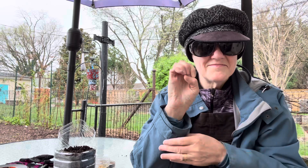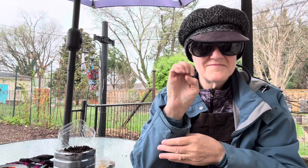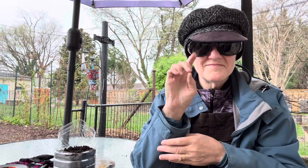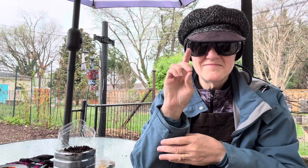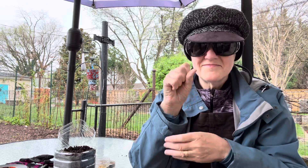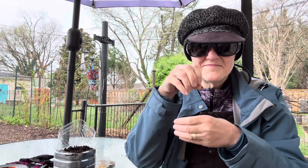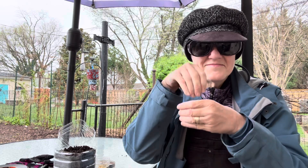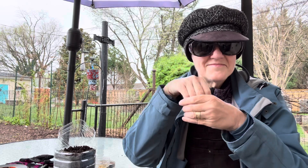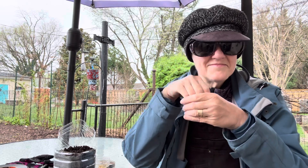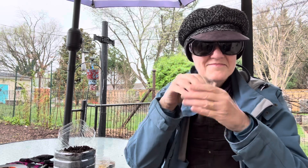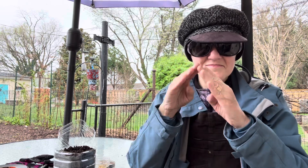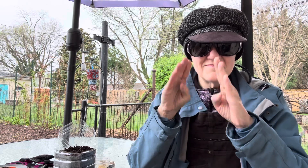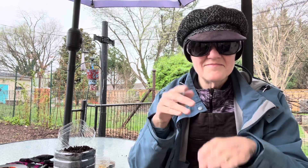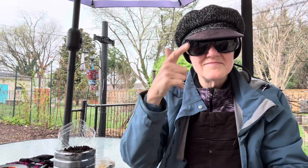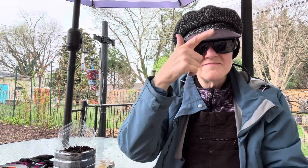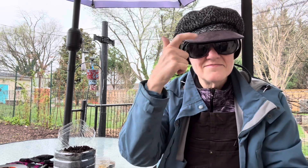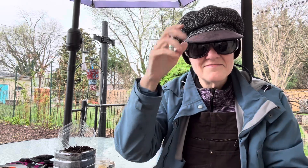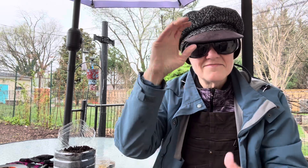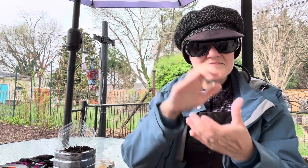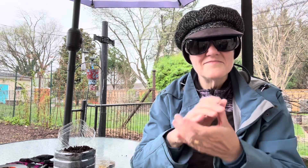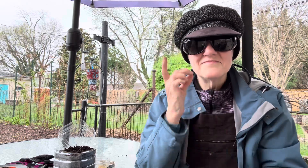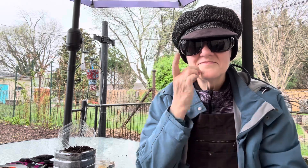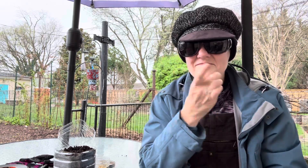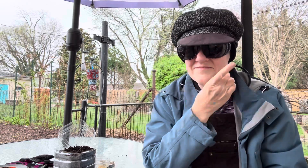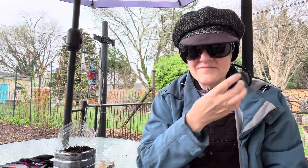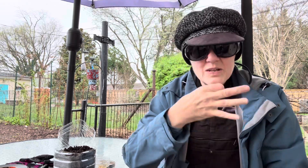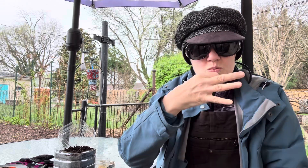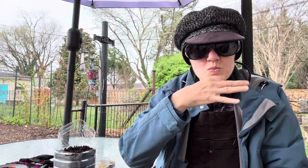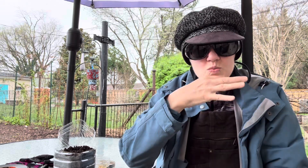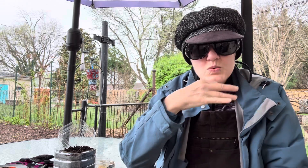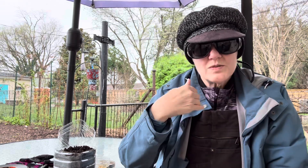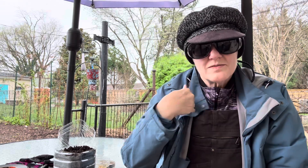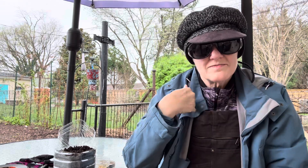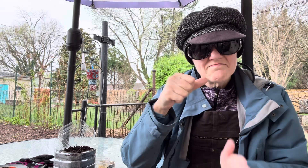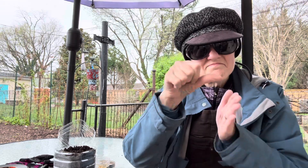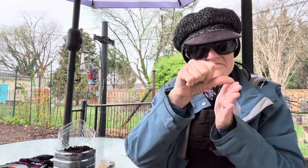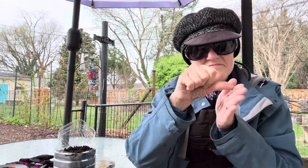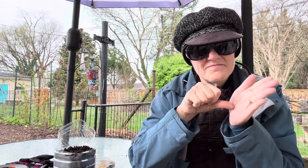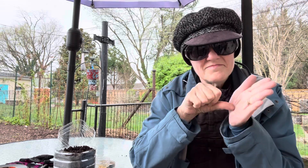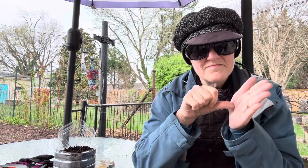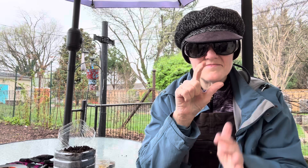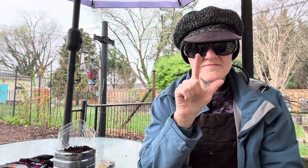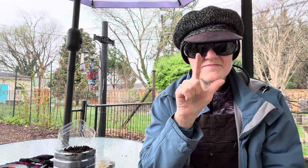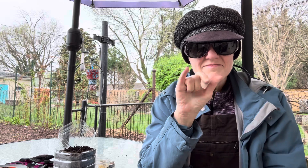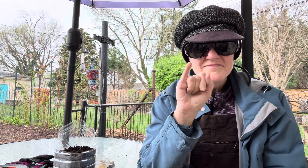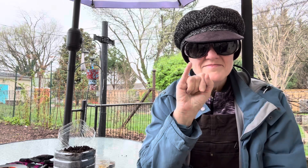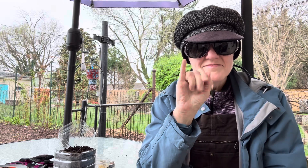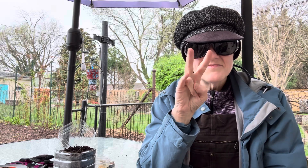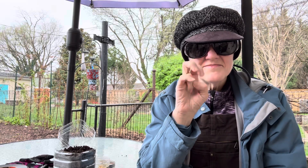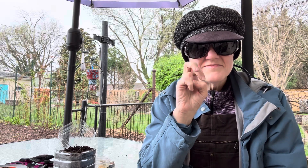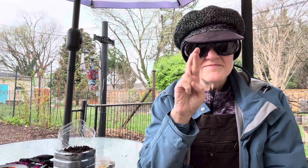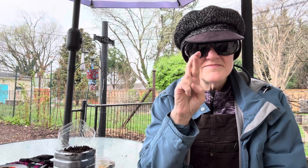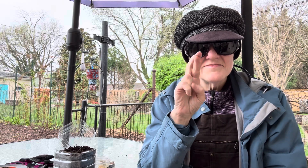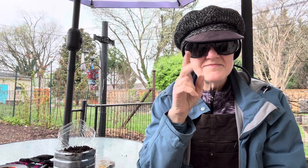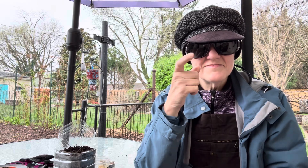I don't want to start seeds indoors in the house because my husband Dale is going to soon have a liver